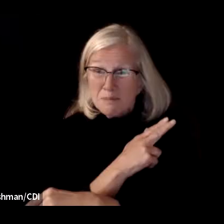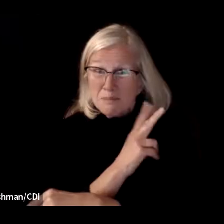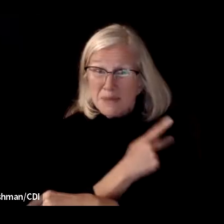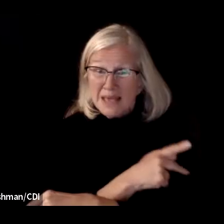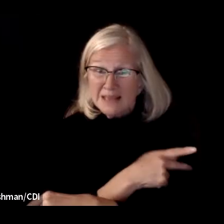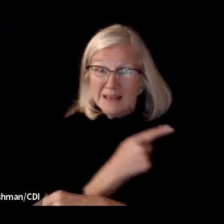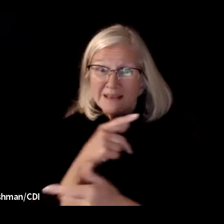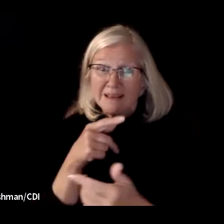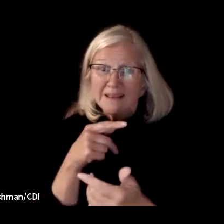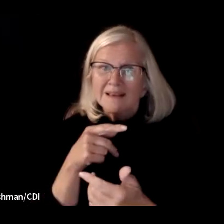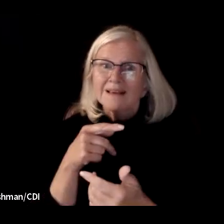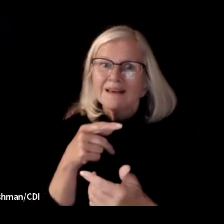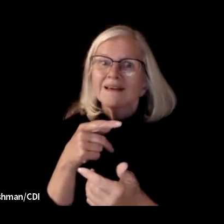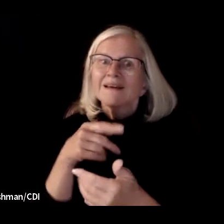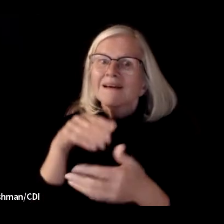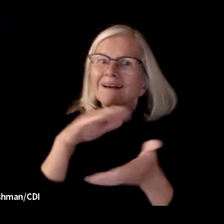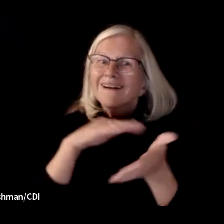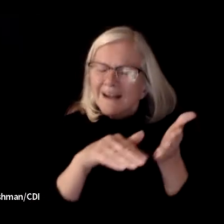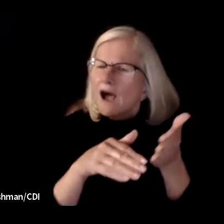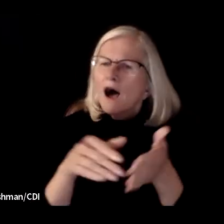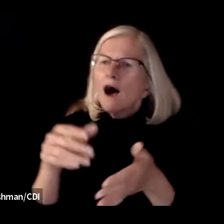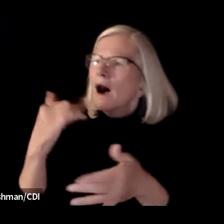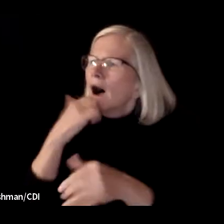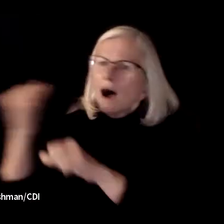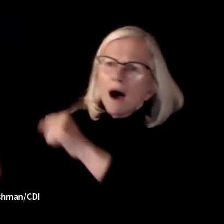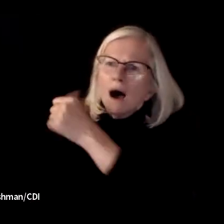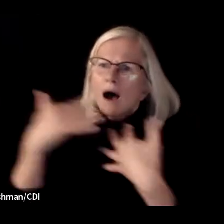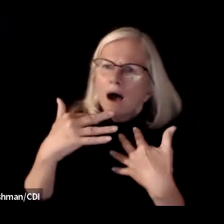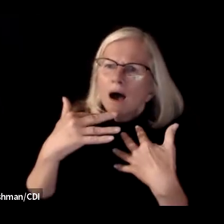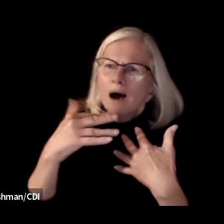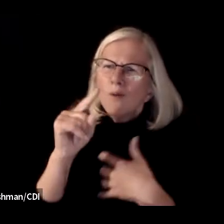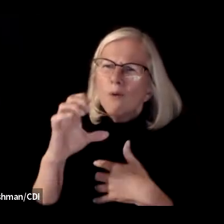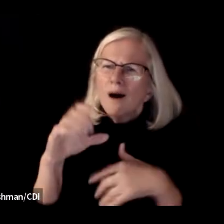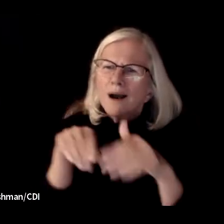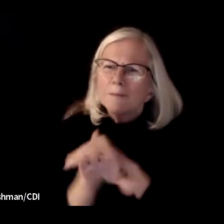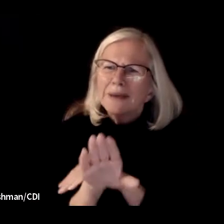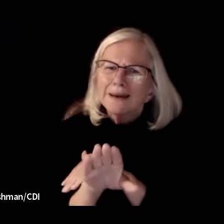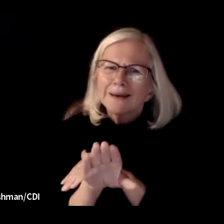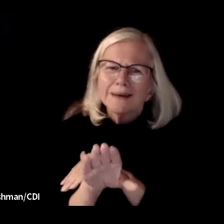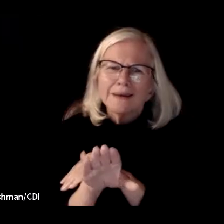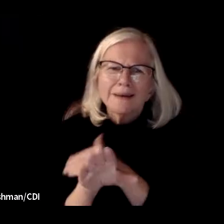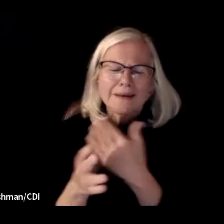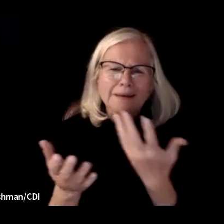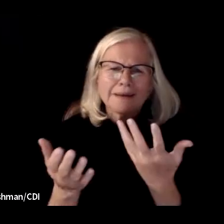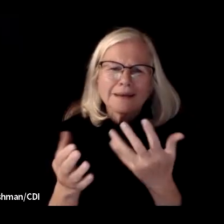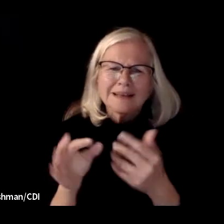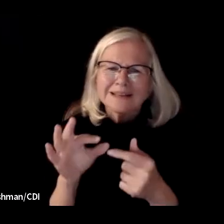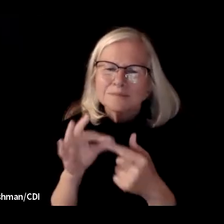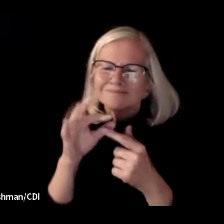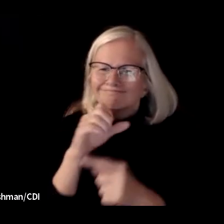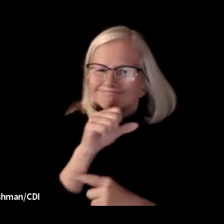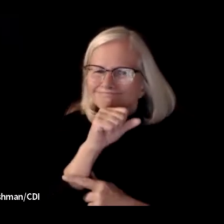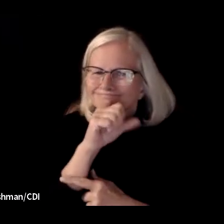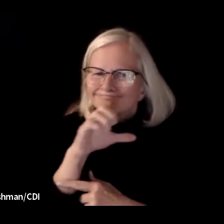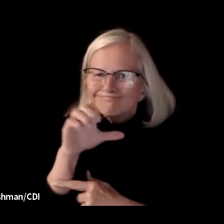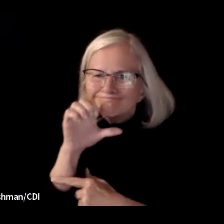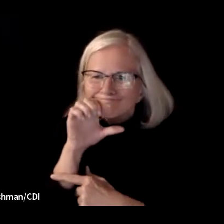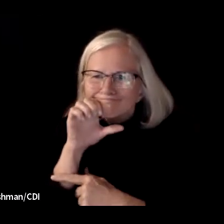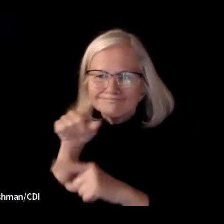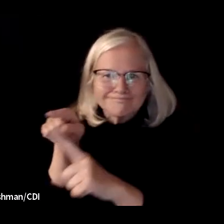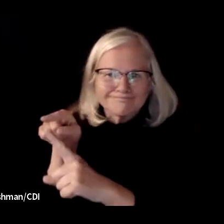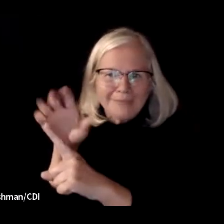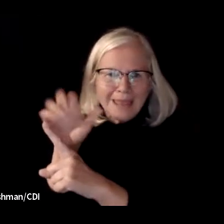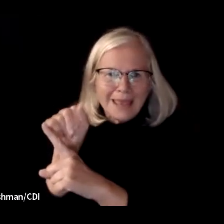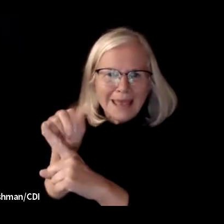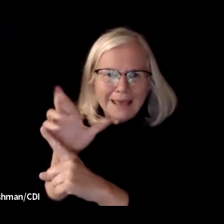that is, again, the ability to use the TCUs and the senior care campuses to offload the hospitals. And now they're starting to fill up, and there's process